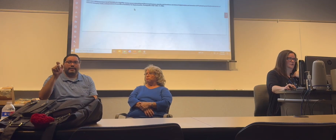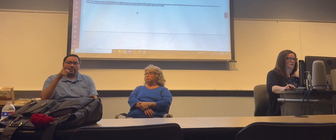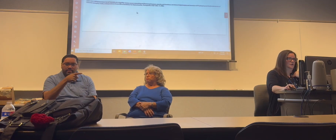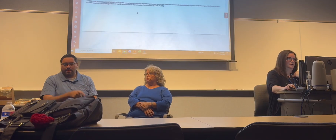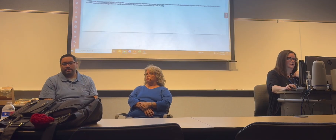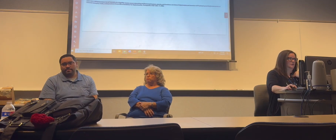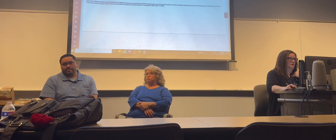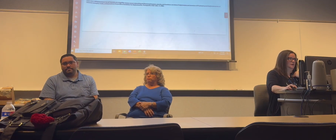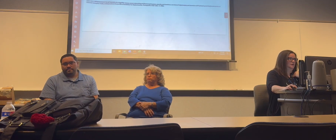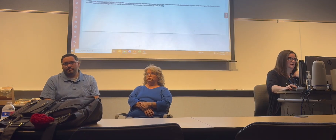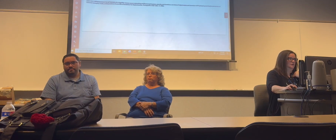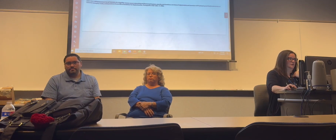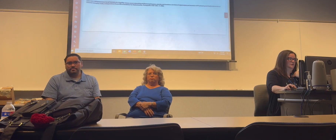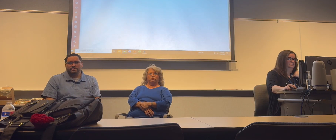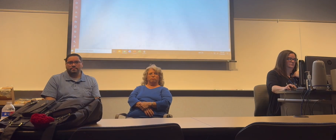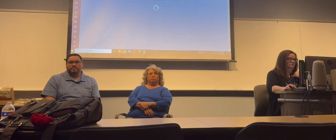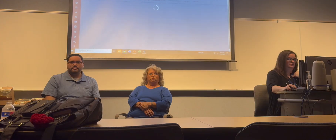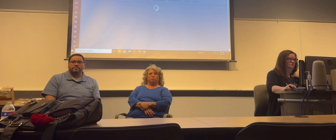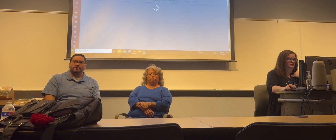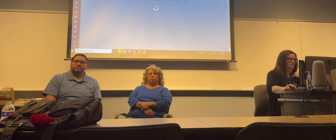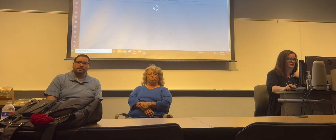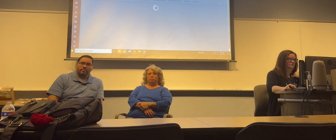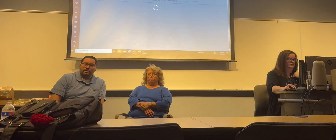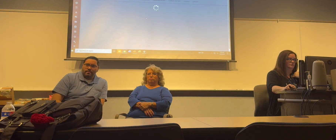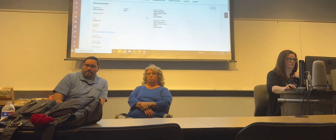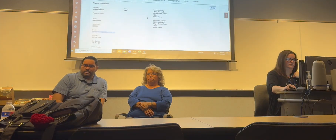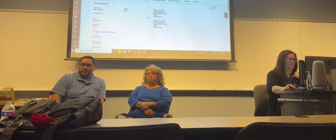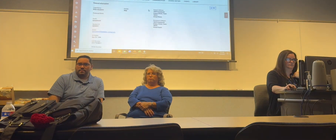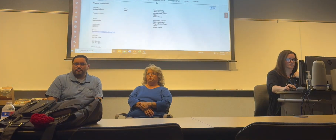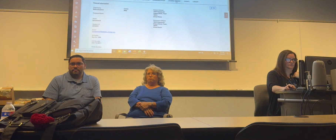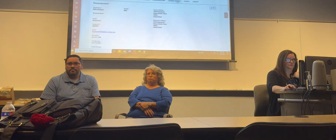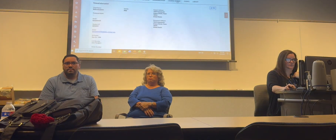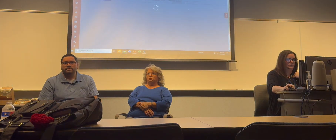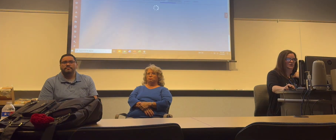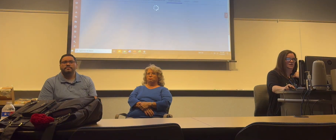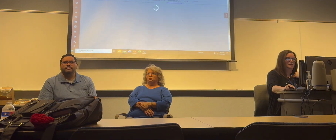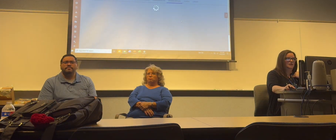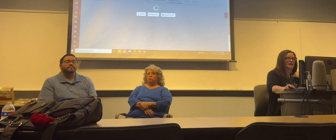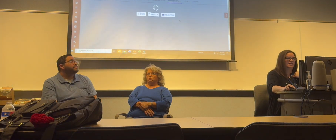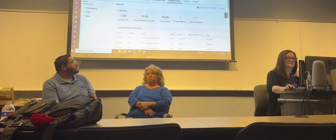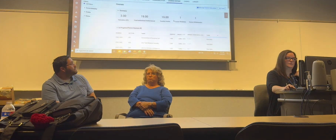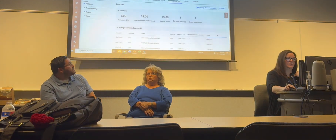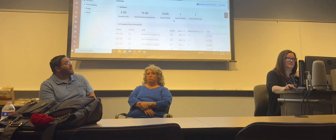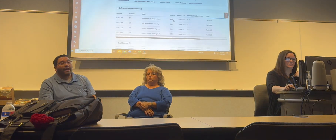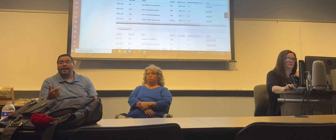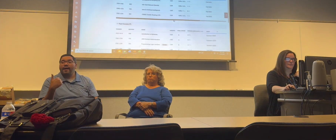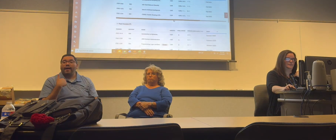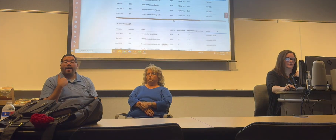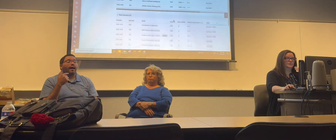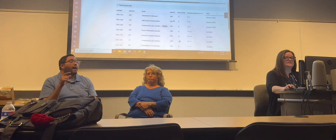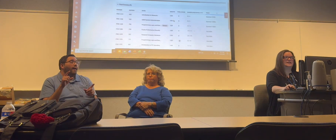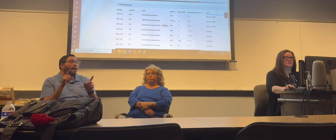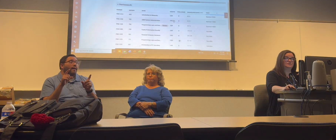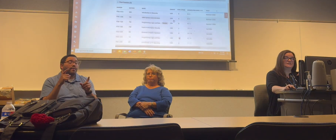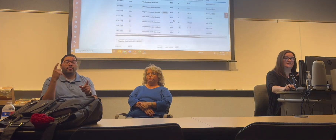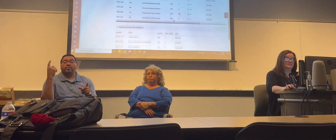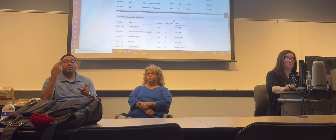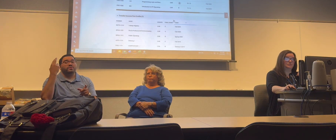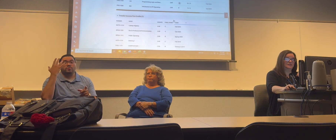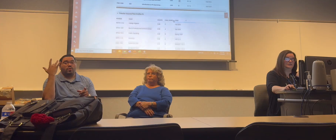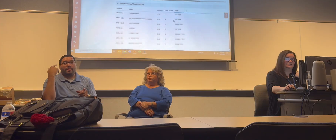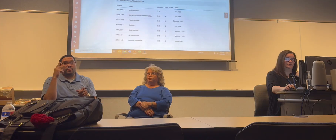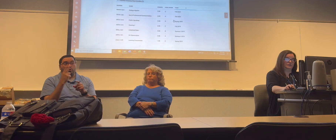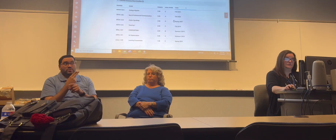Attitude on the day of class. They were in a dark mood that day. No. I also learned the reason I'm using